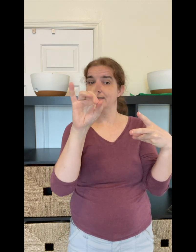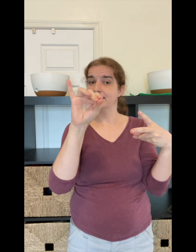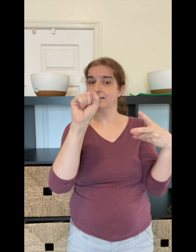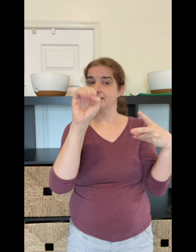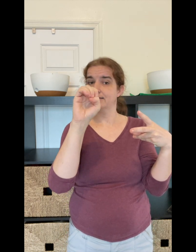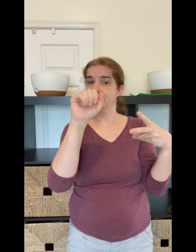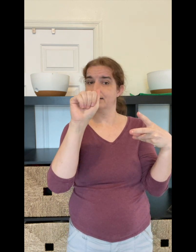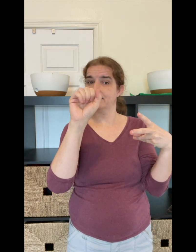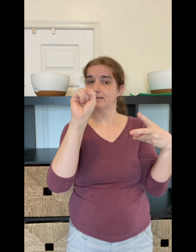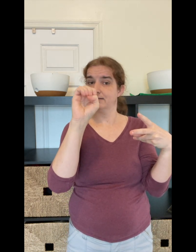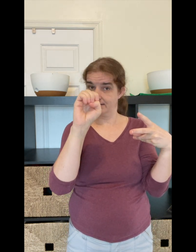infectious disease.